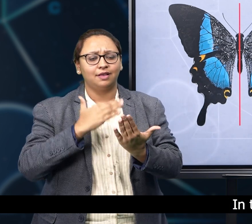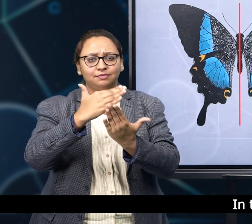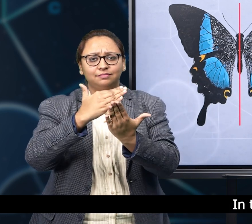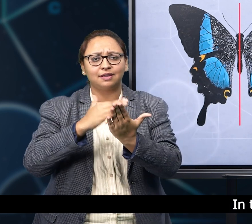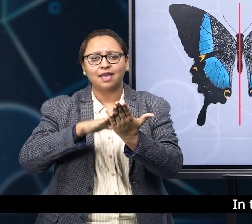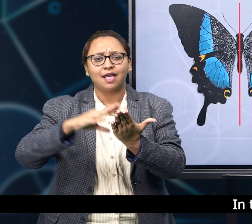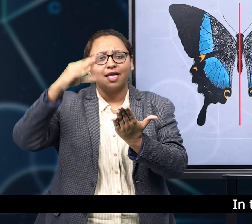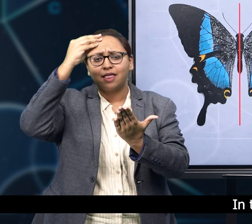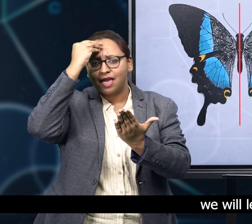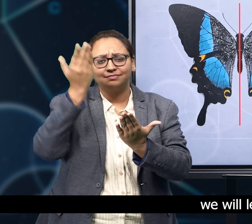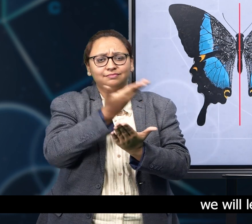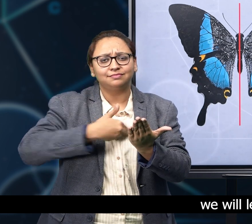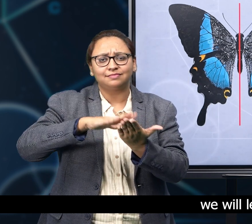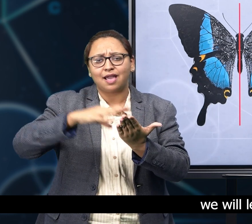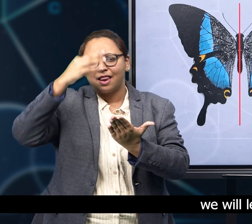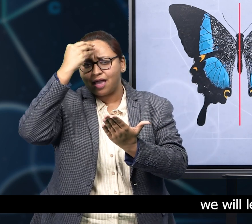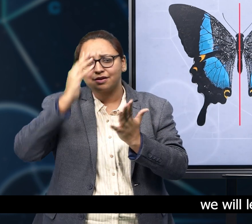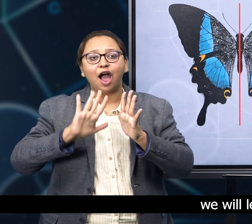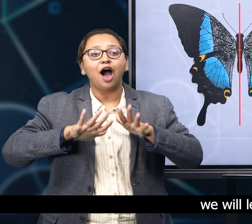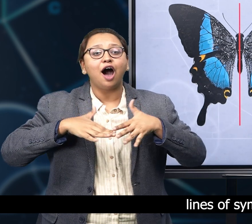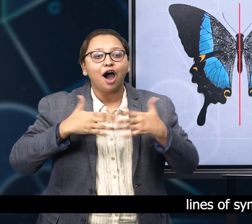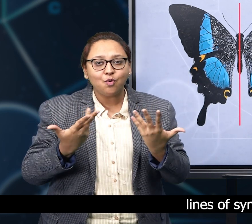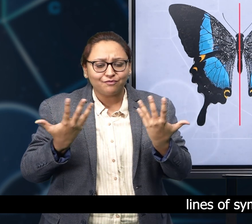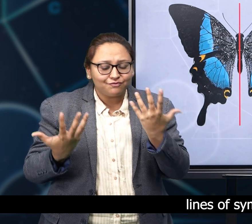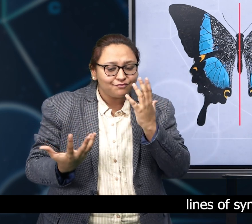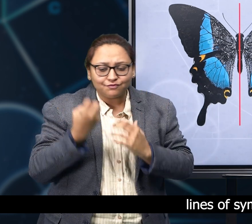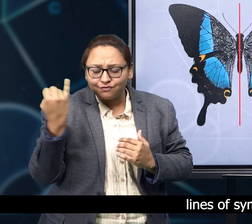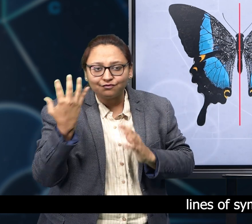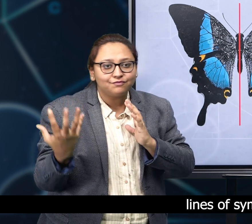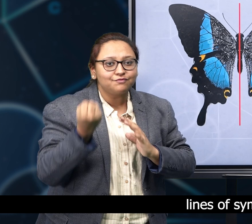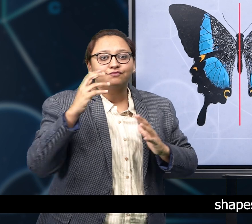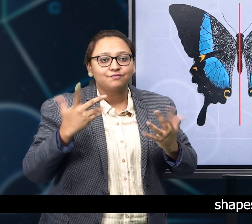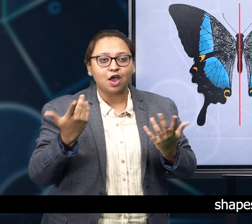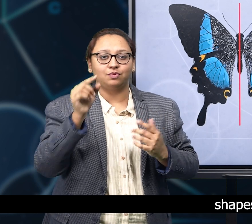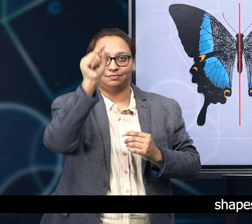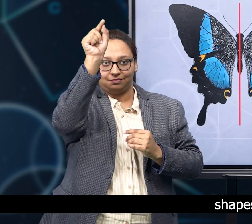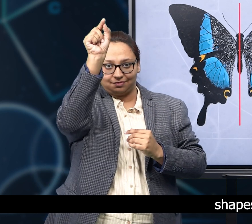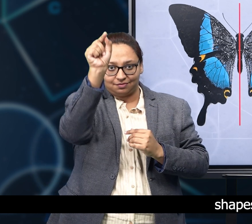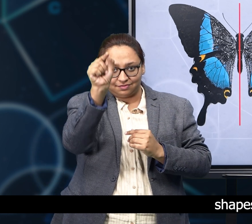In this lesson, we will learn how to find lines of symmetry in different shapes and